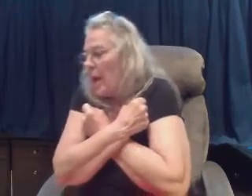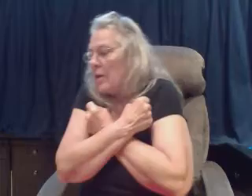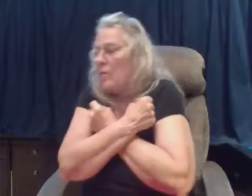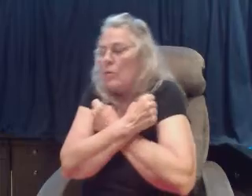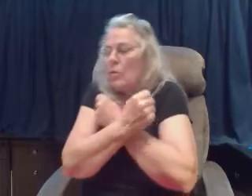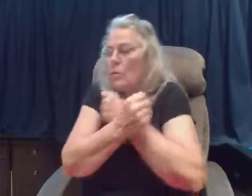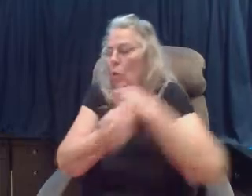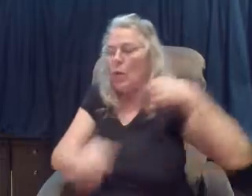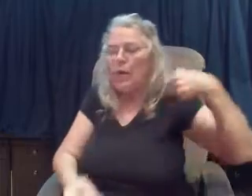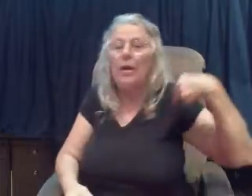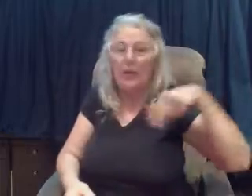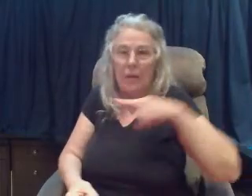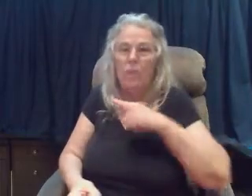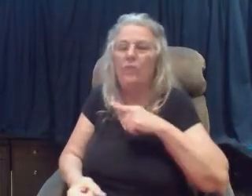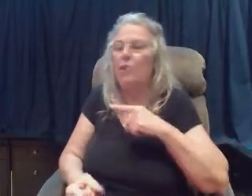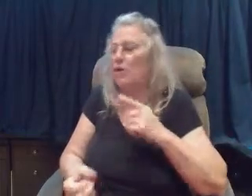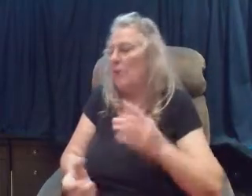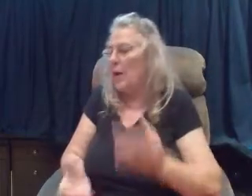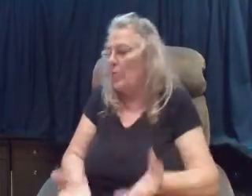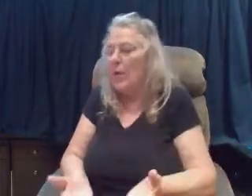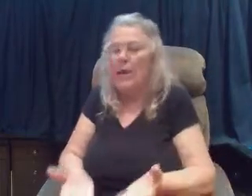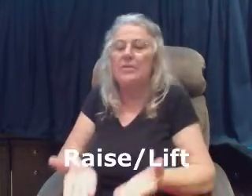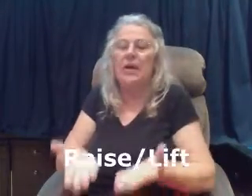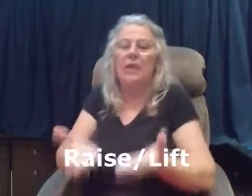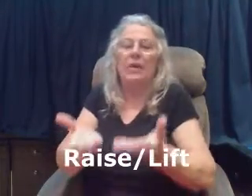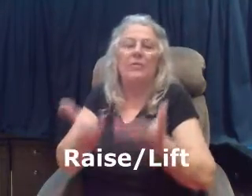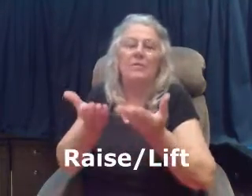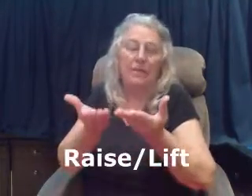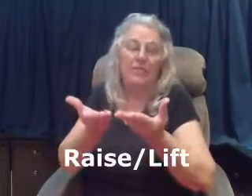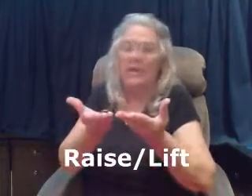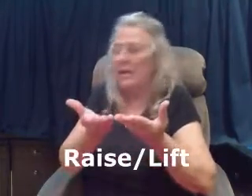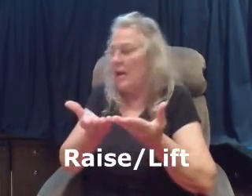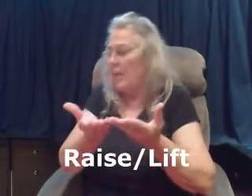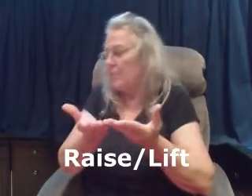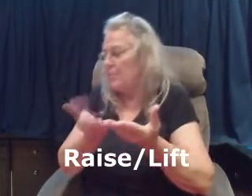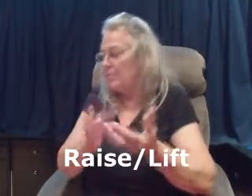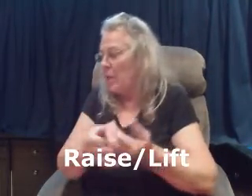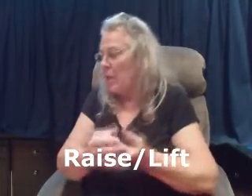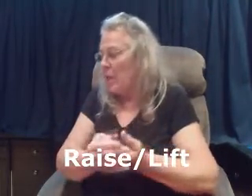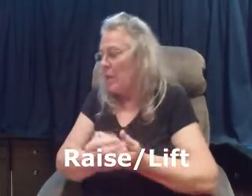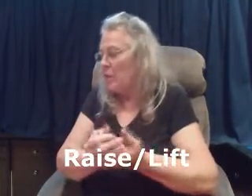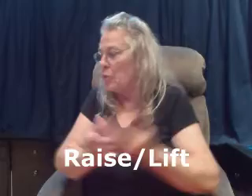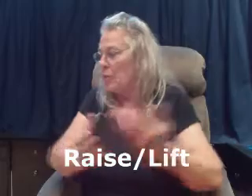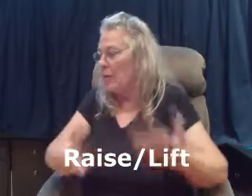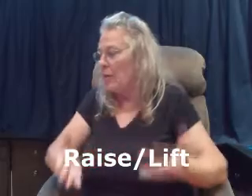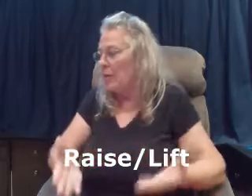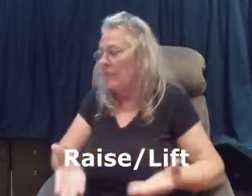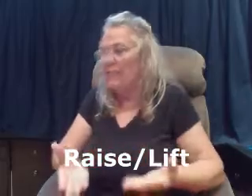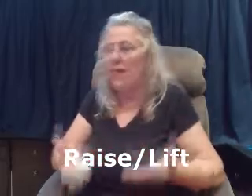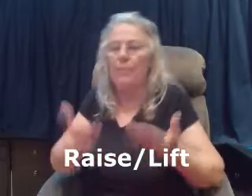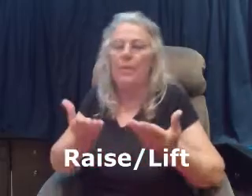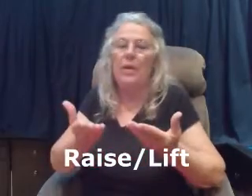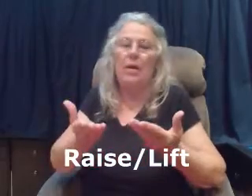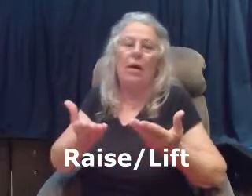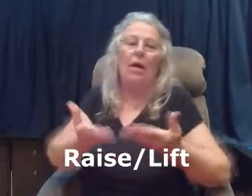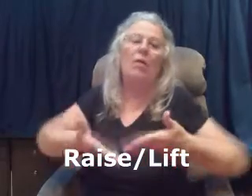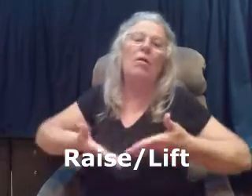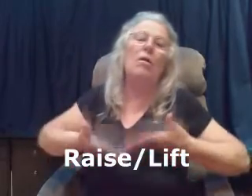And we've talked about raise, and that's lifting it up. Because we might lift up our